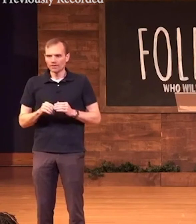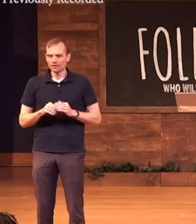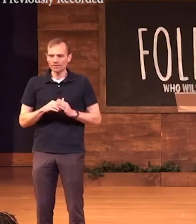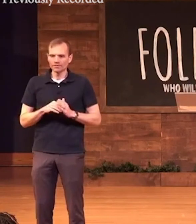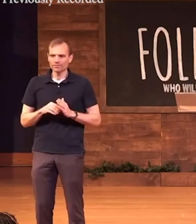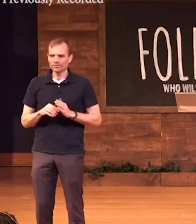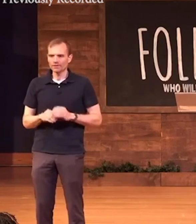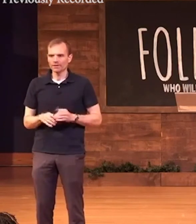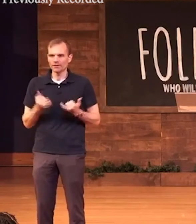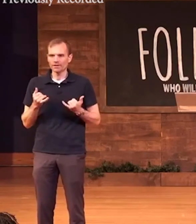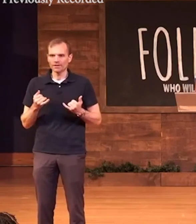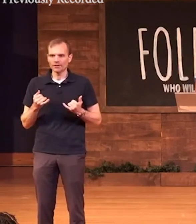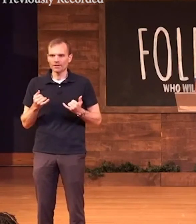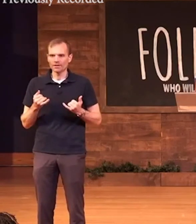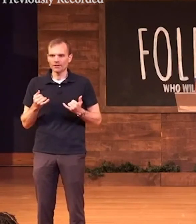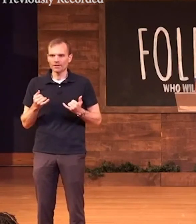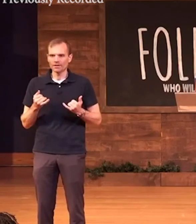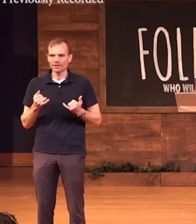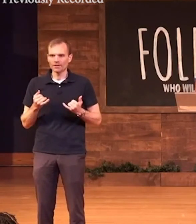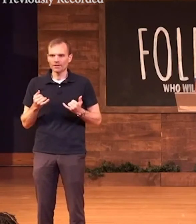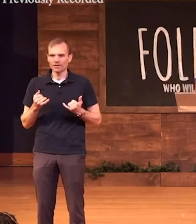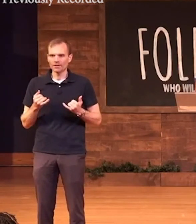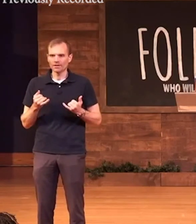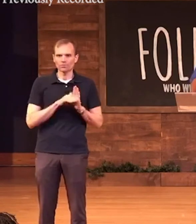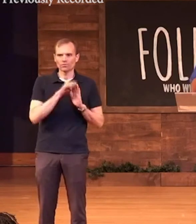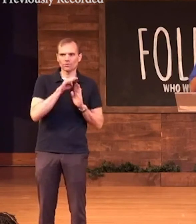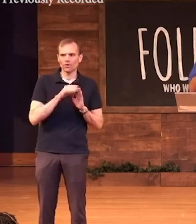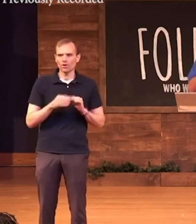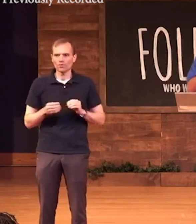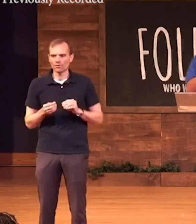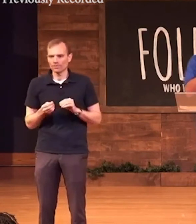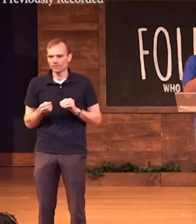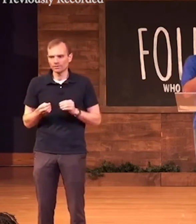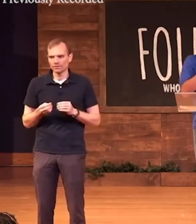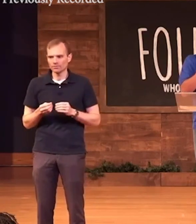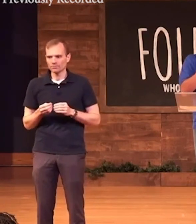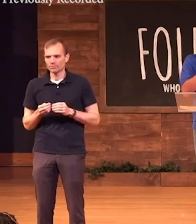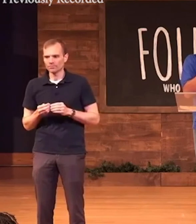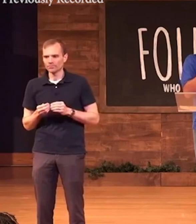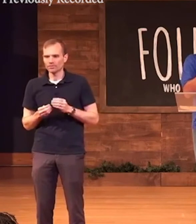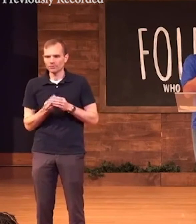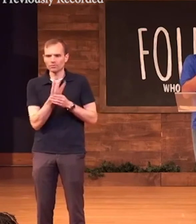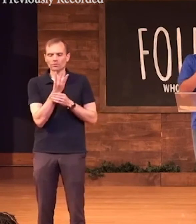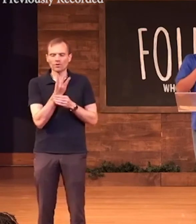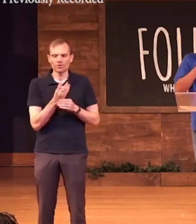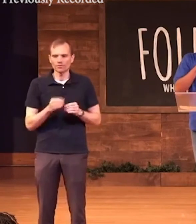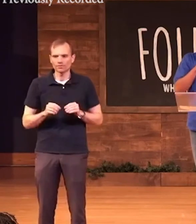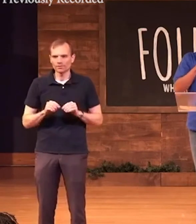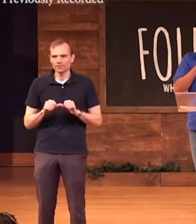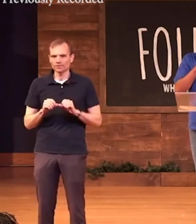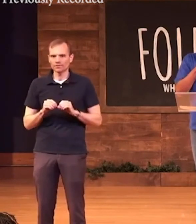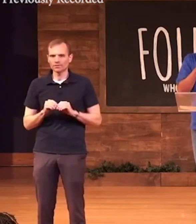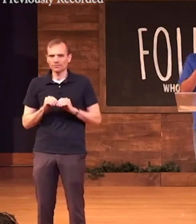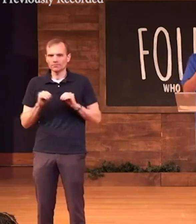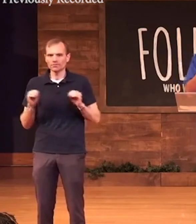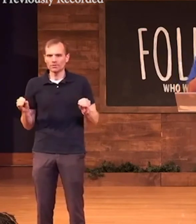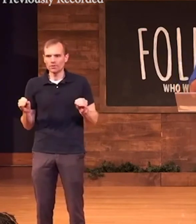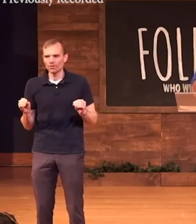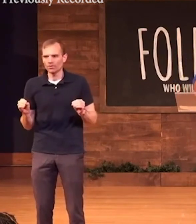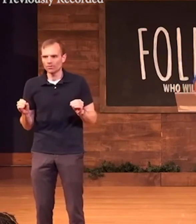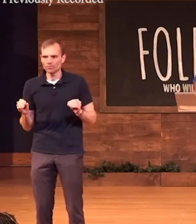usually means something's wrong. One of the most interesting cases of that is actually within our bones. If